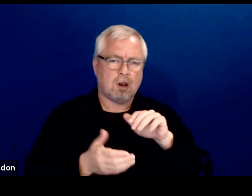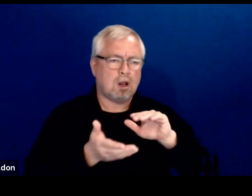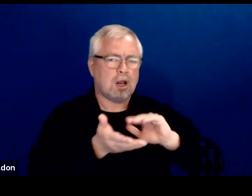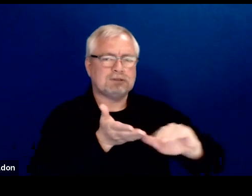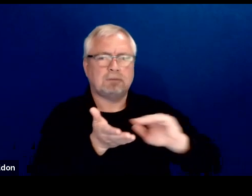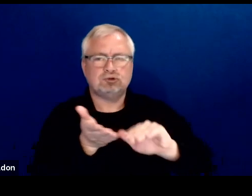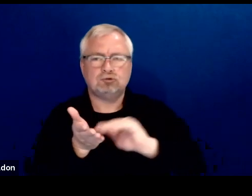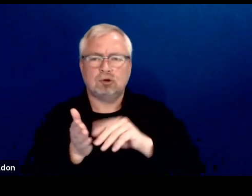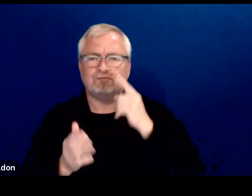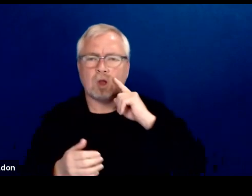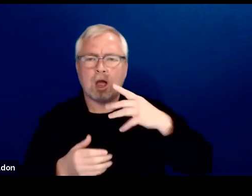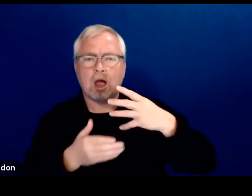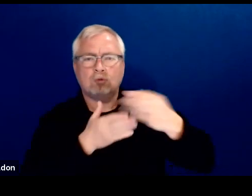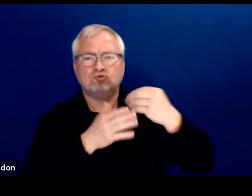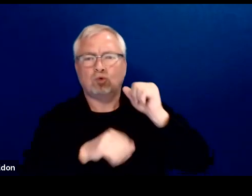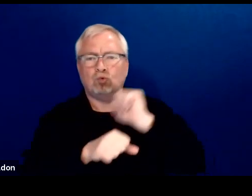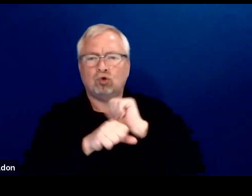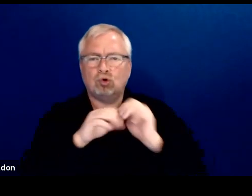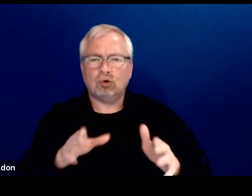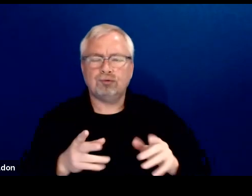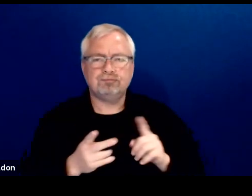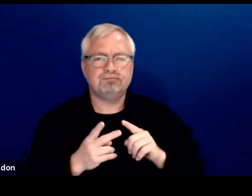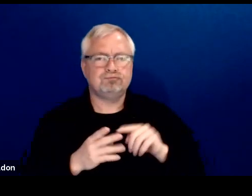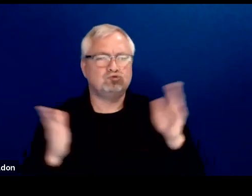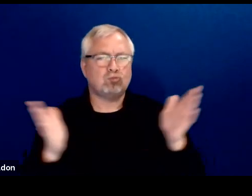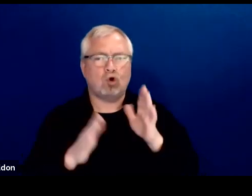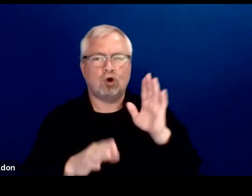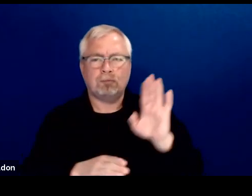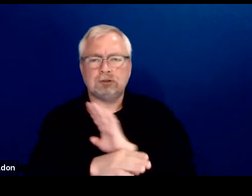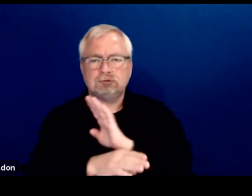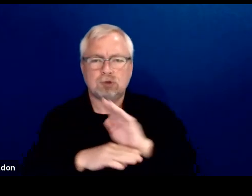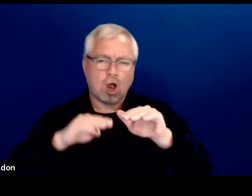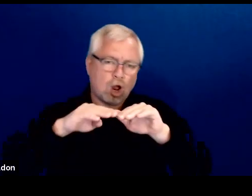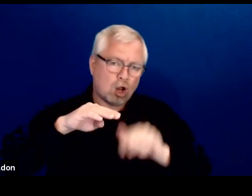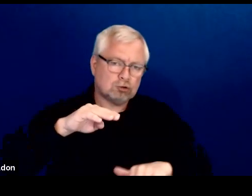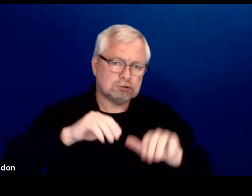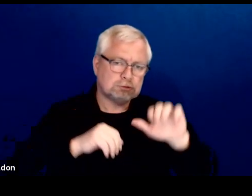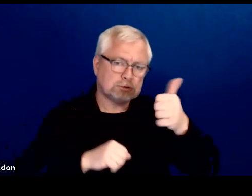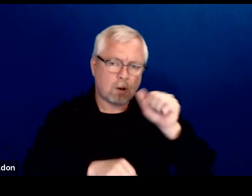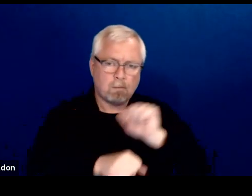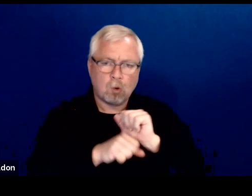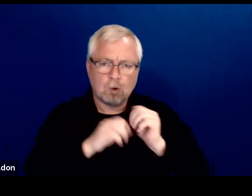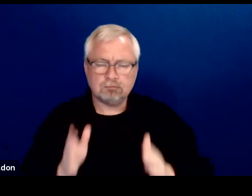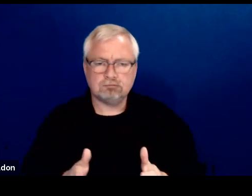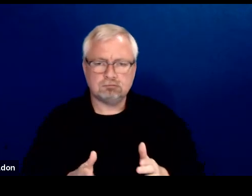small businesses under 10. And this lawmaker fears you will begin to lose public support now.